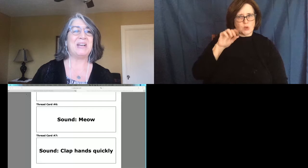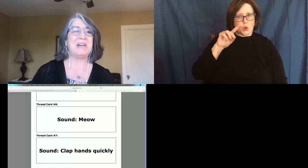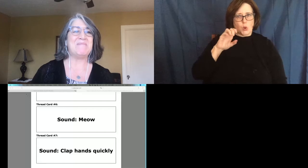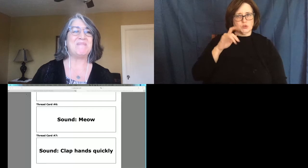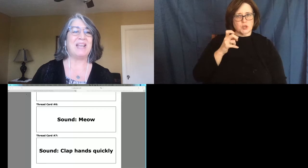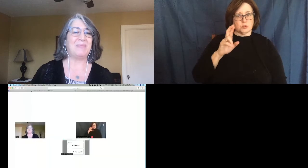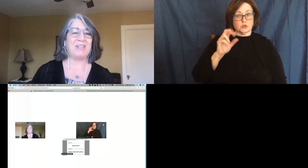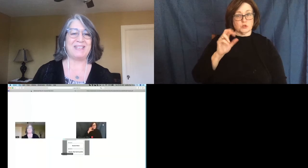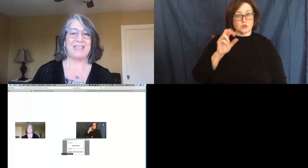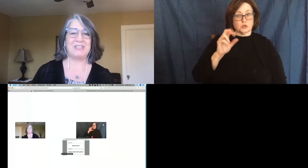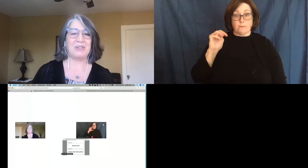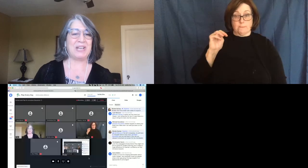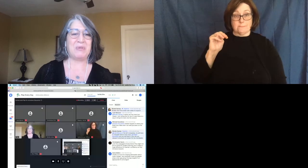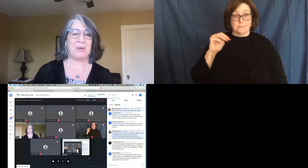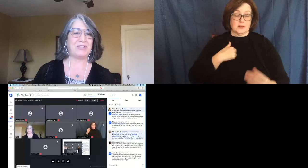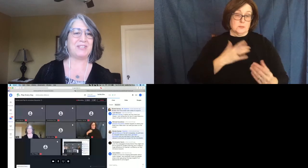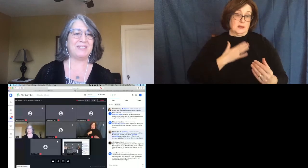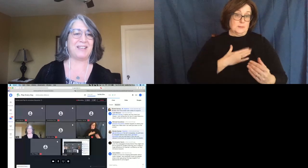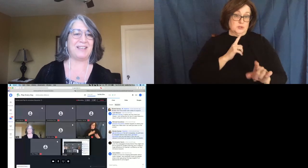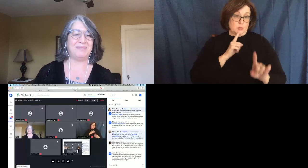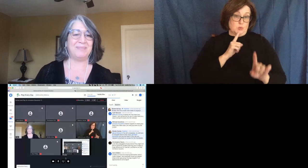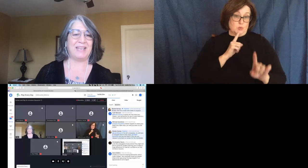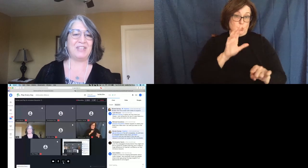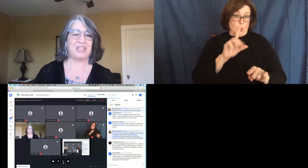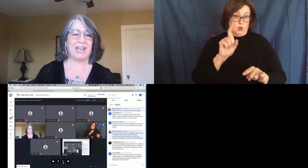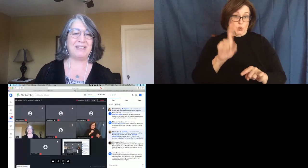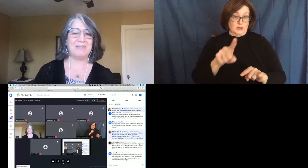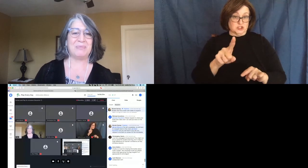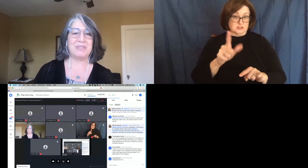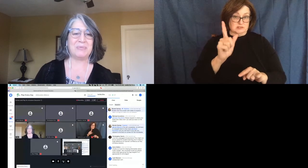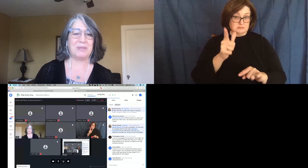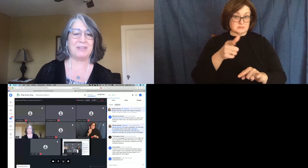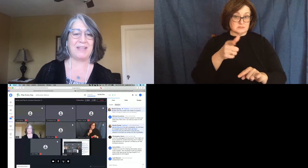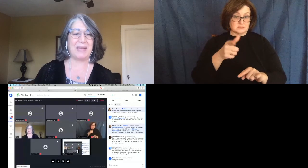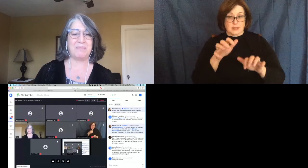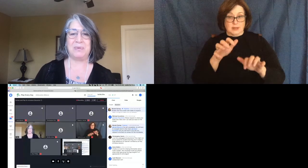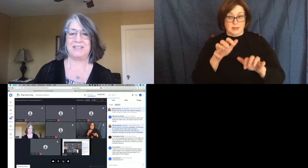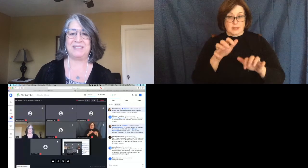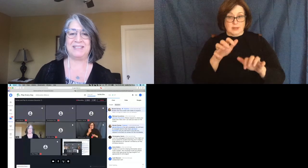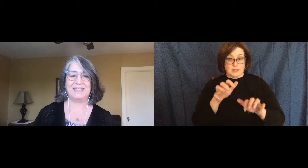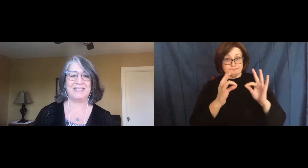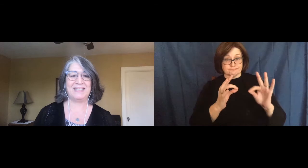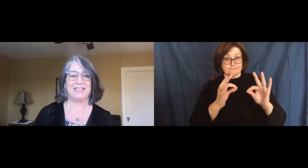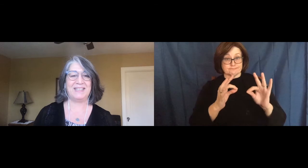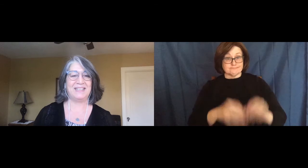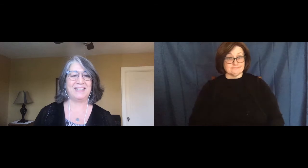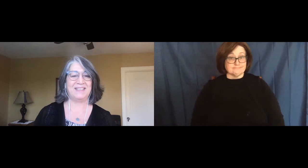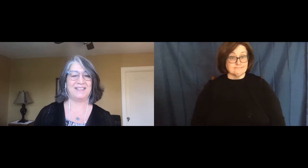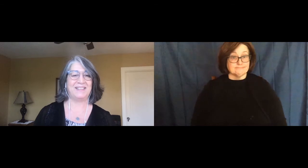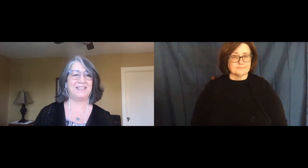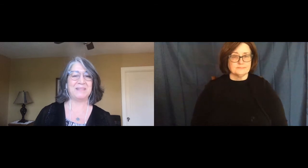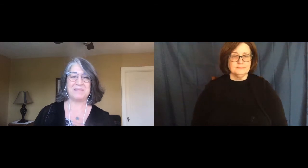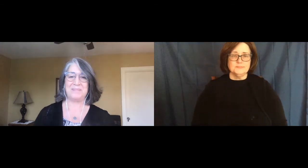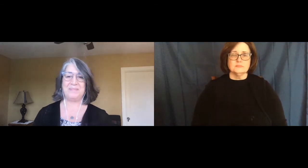And I'll be glad to answer any questions in the chat once we're at that point.